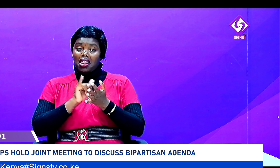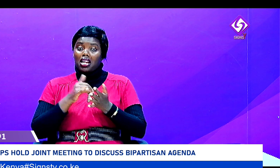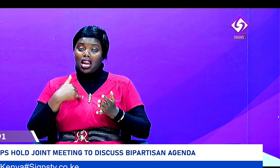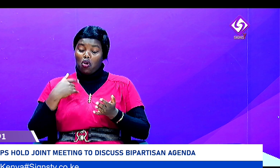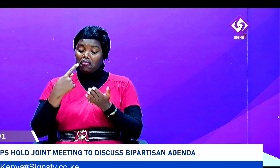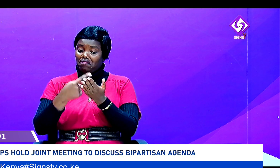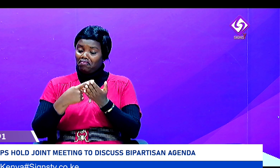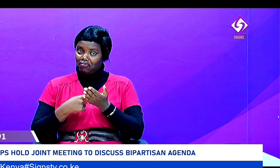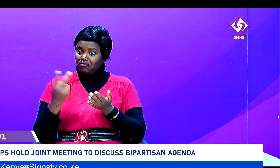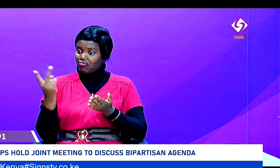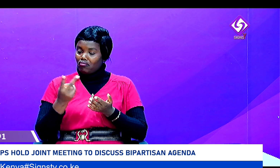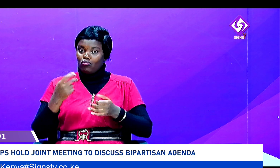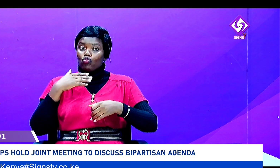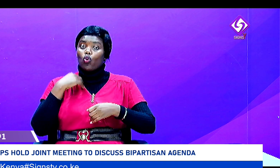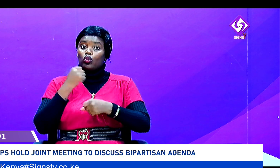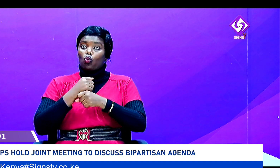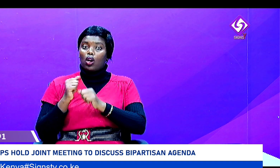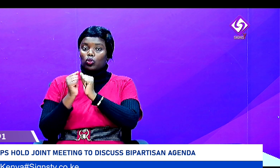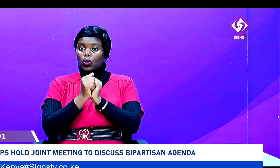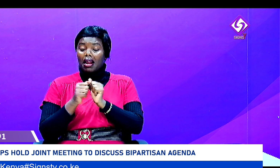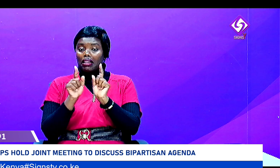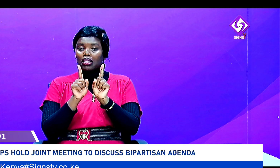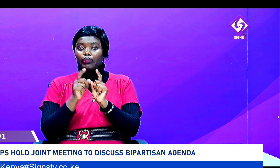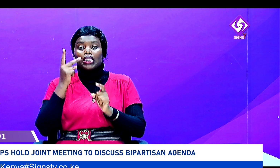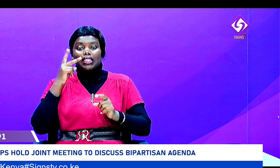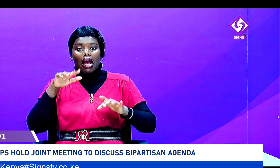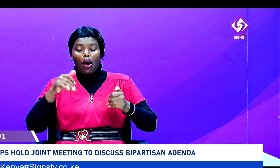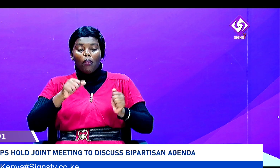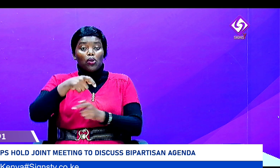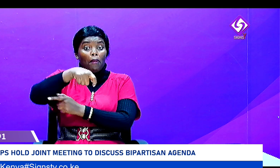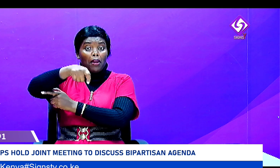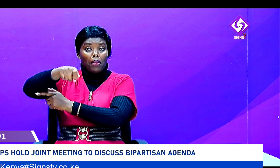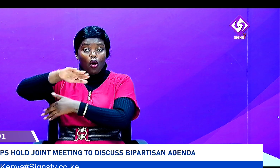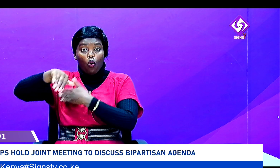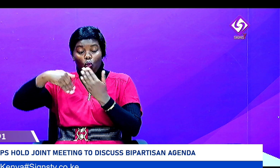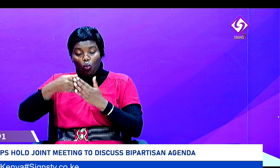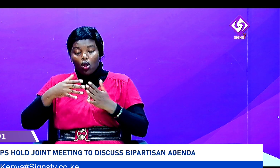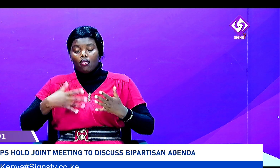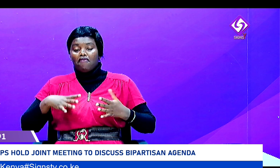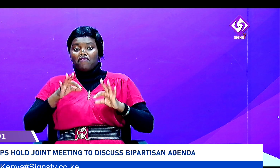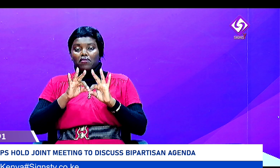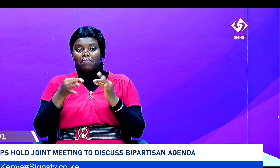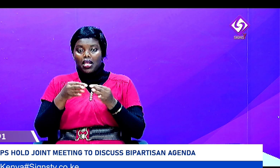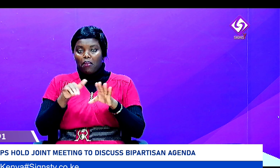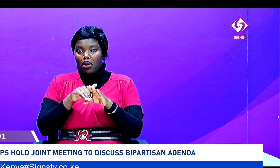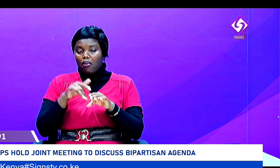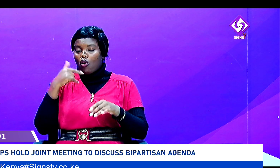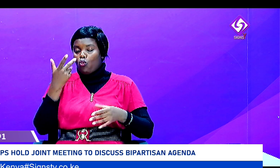This news is a bilateral discussion to make sure we see how the compensation is being done to the family